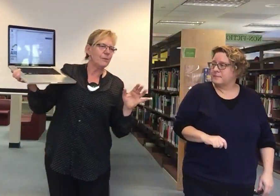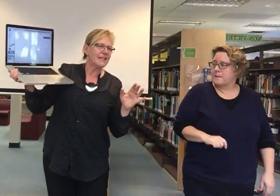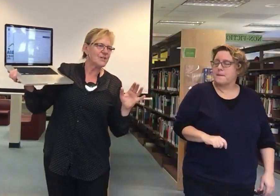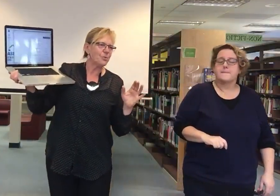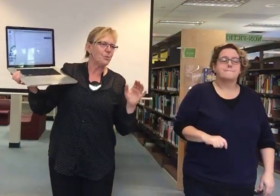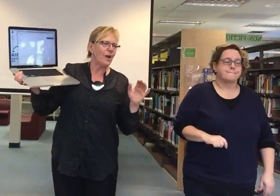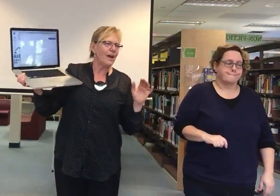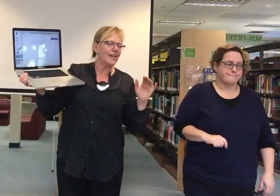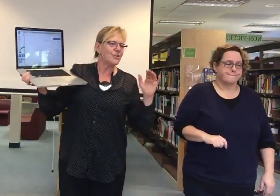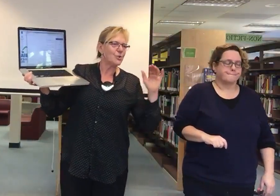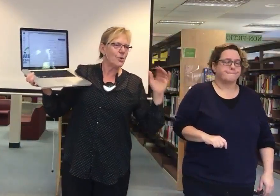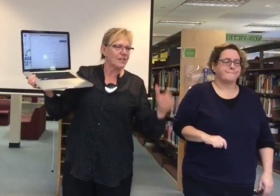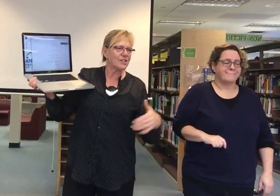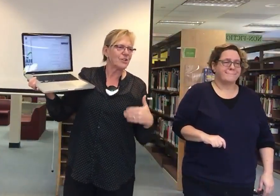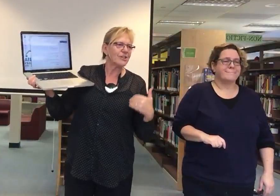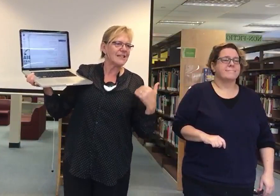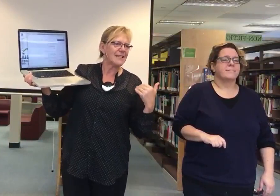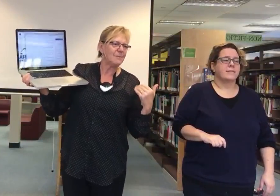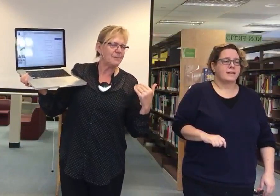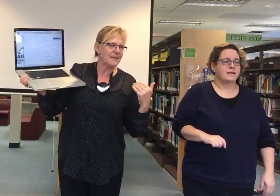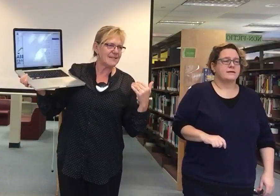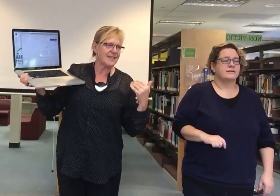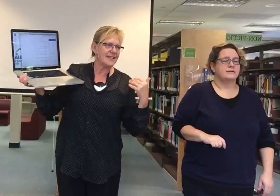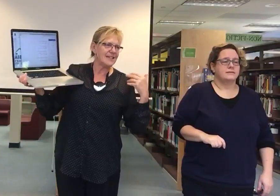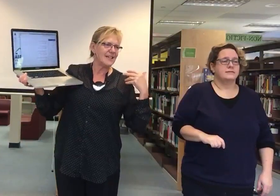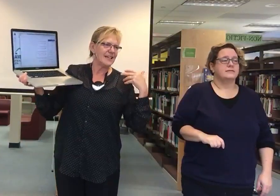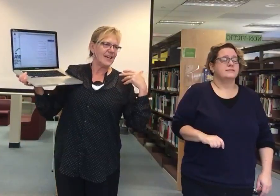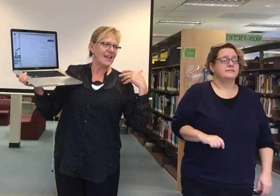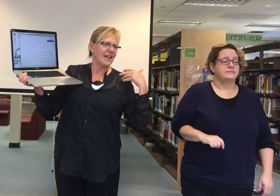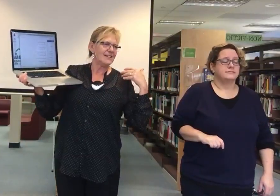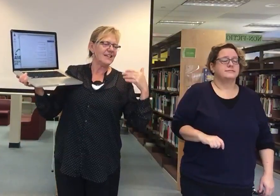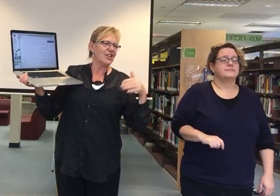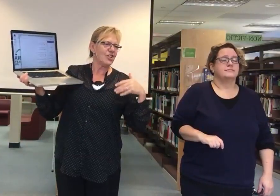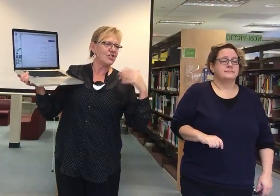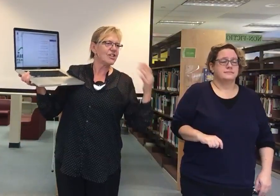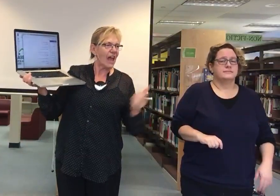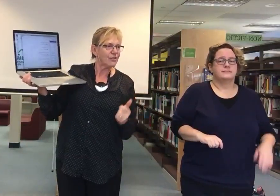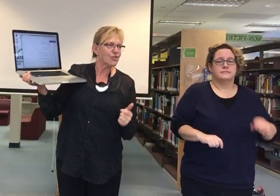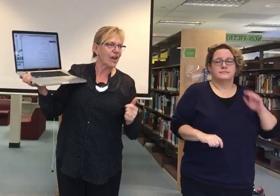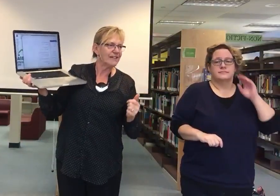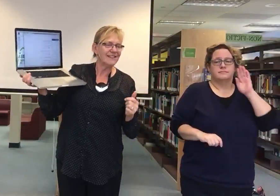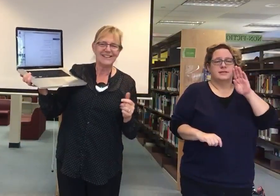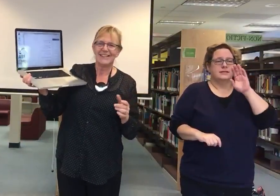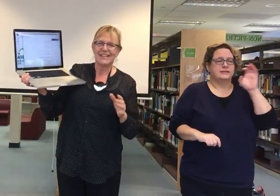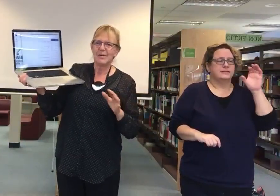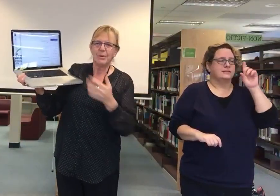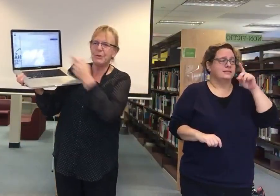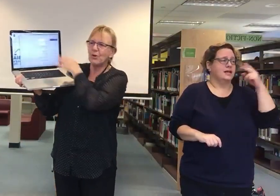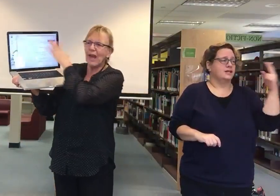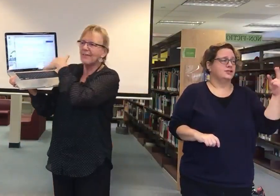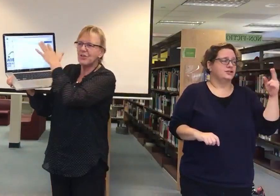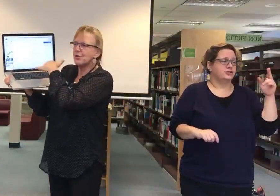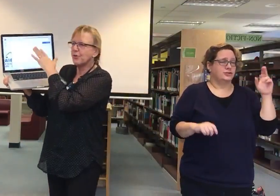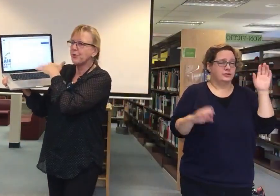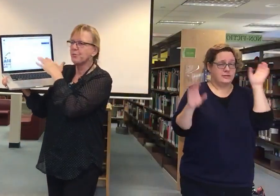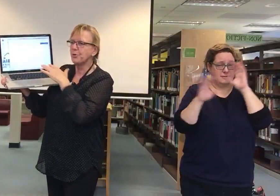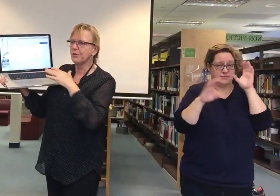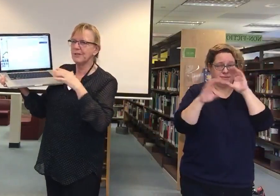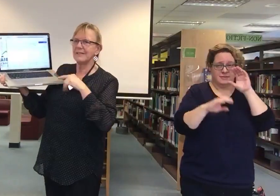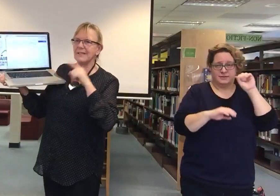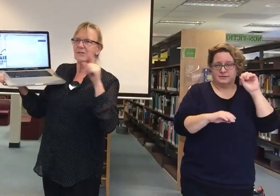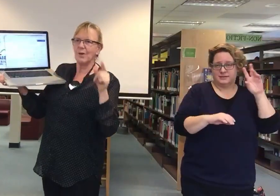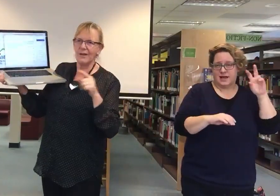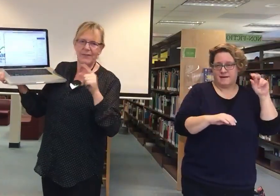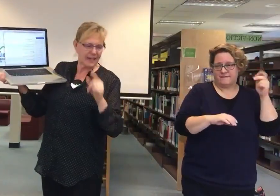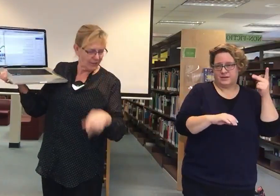In a few minutes, I do want to start the BC DHH scavenger hunt, but we don't have to do it through